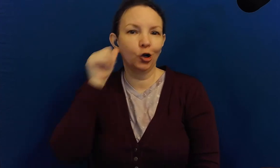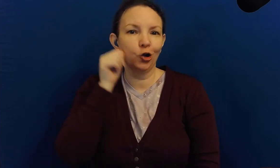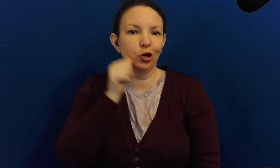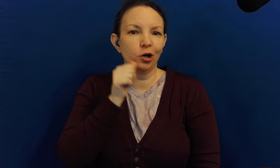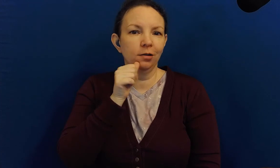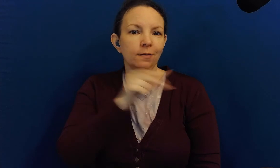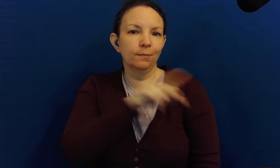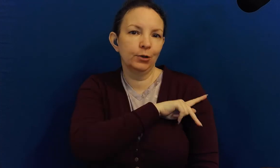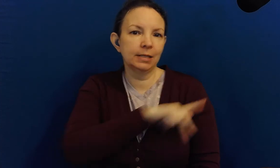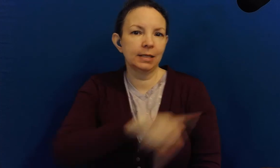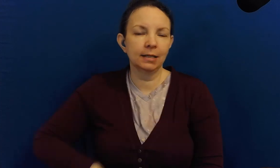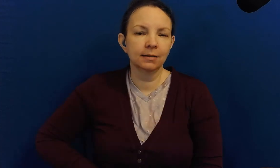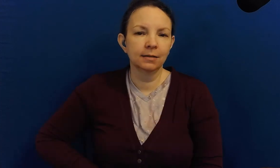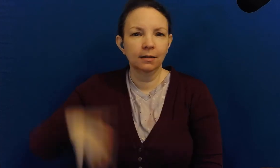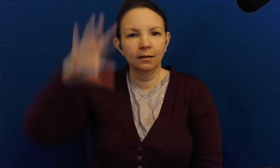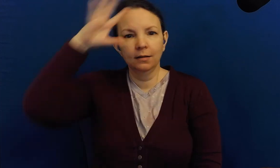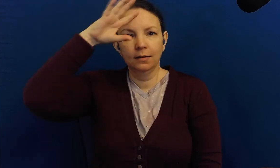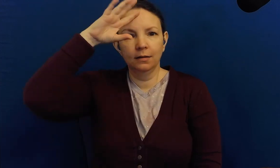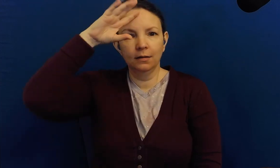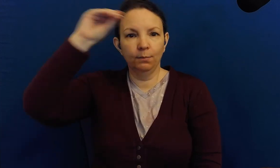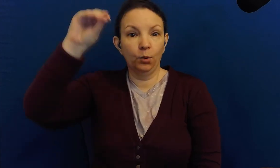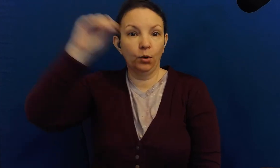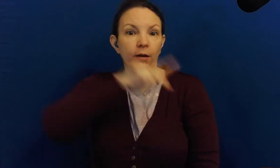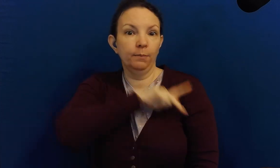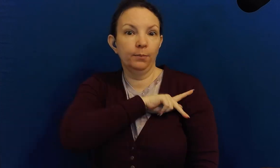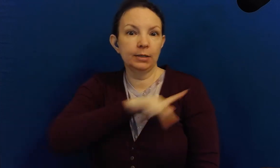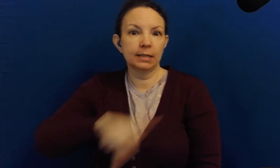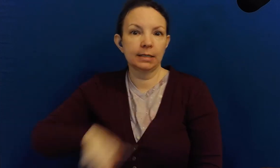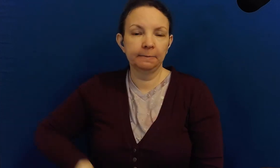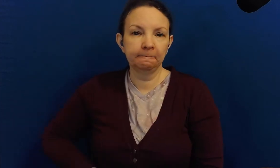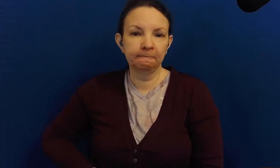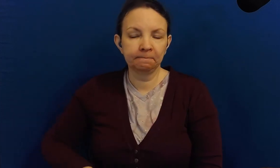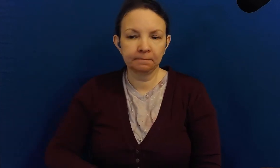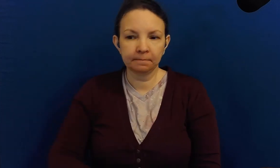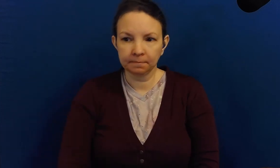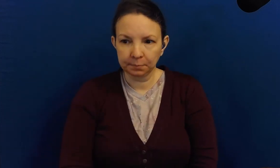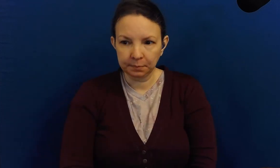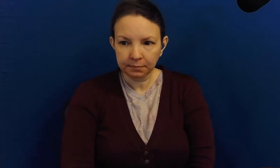girl, princess, and boy, prince.